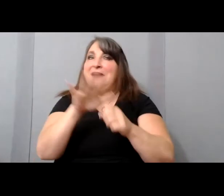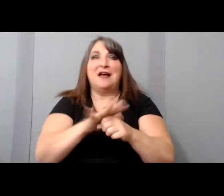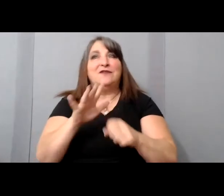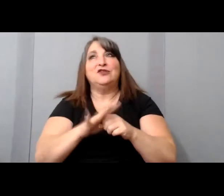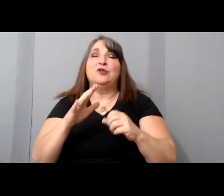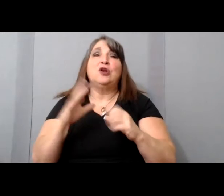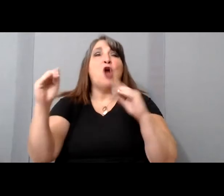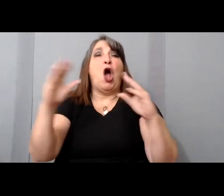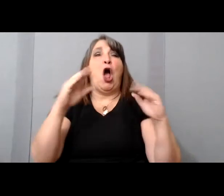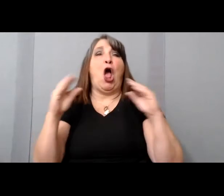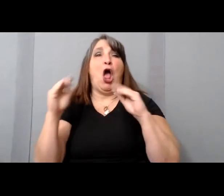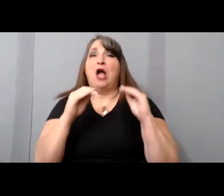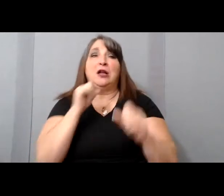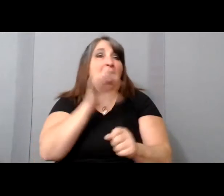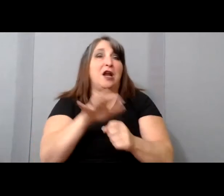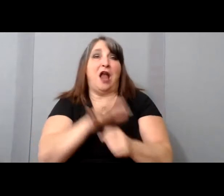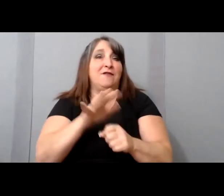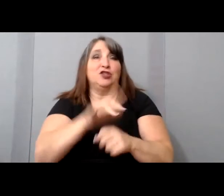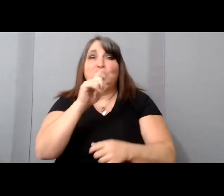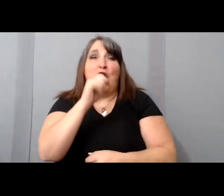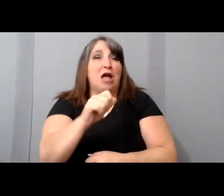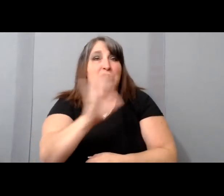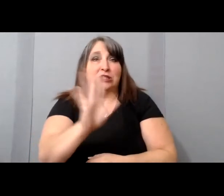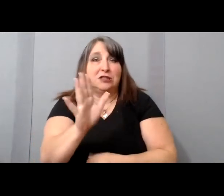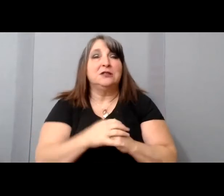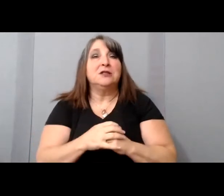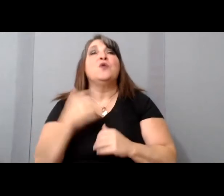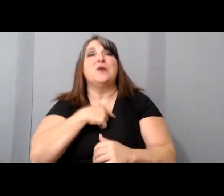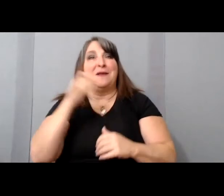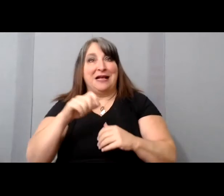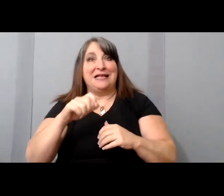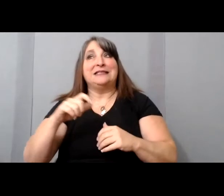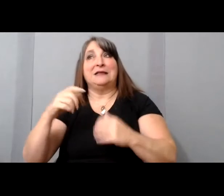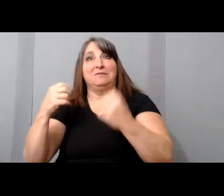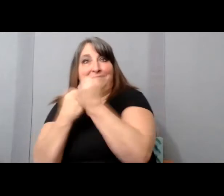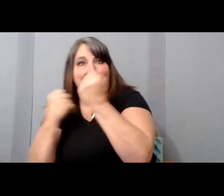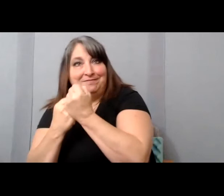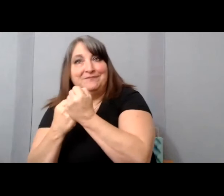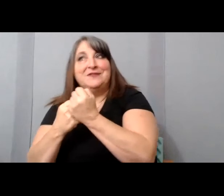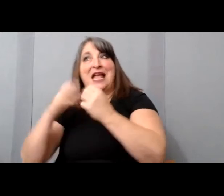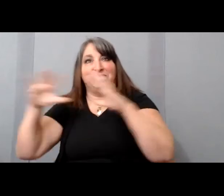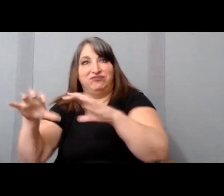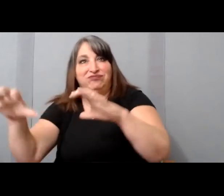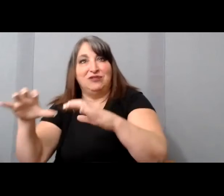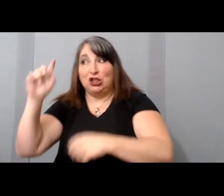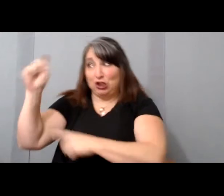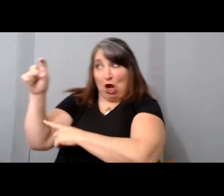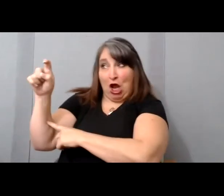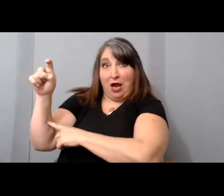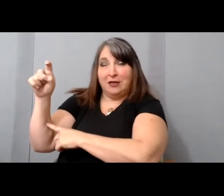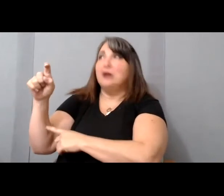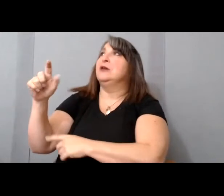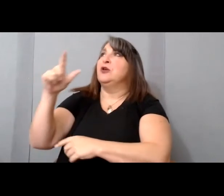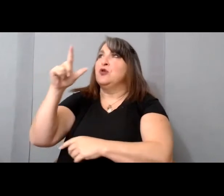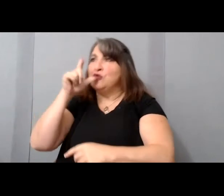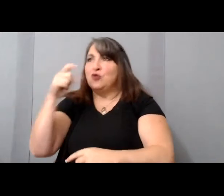shouldn'ts. We must act and build on the shoulds and figure out who we should take money from,